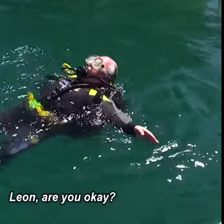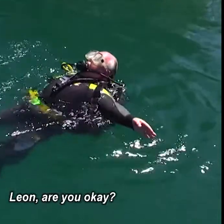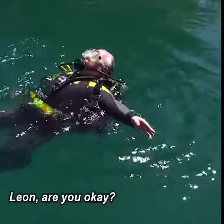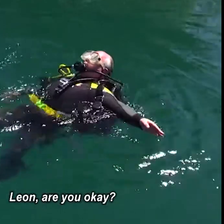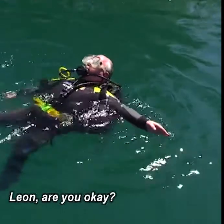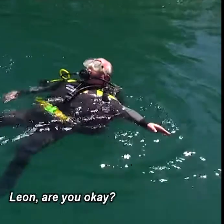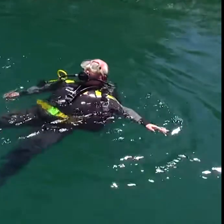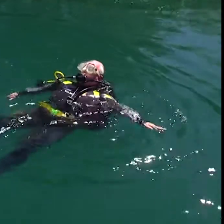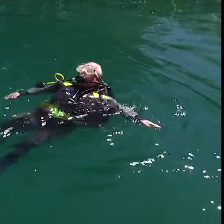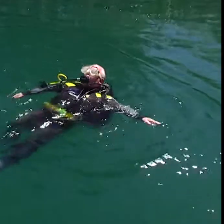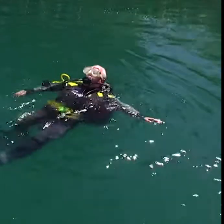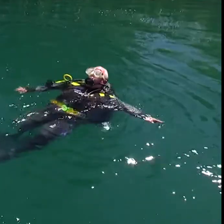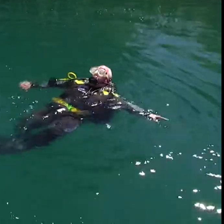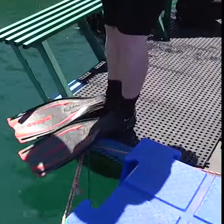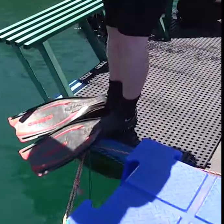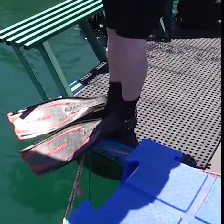Right, Leon.